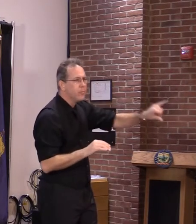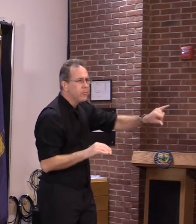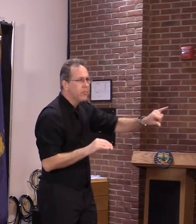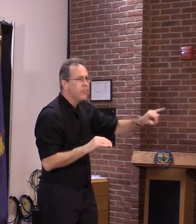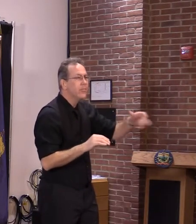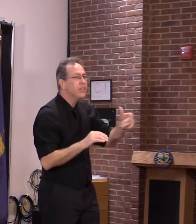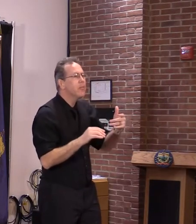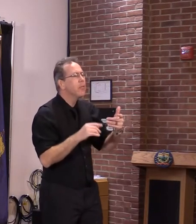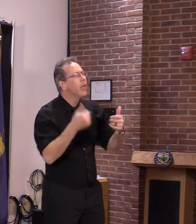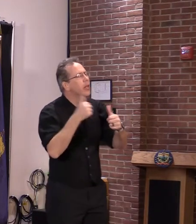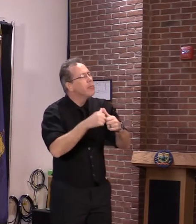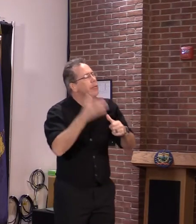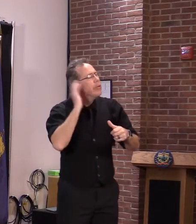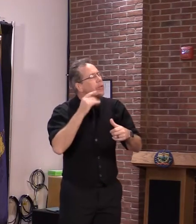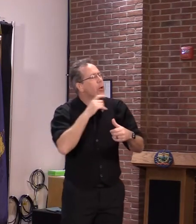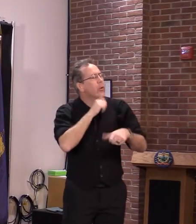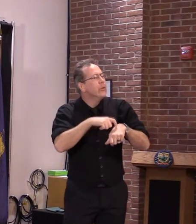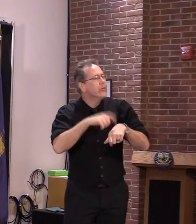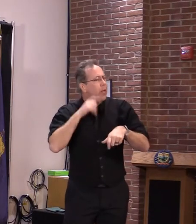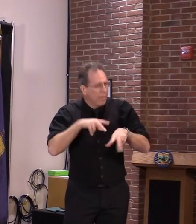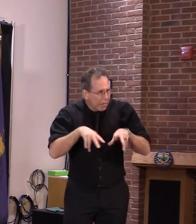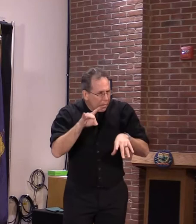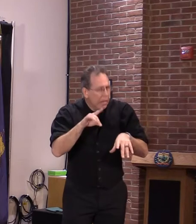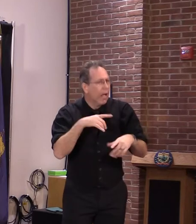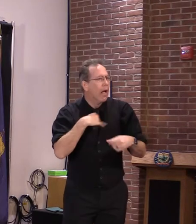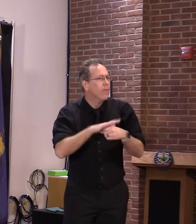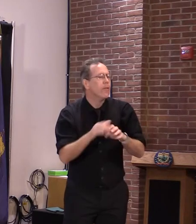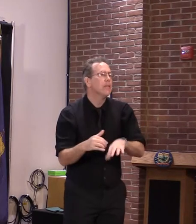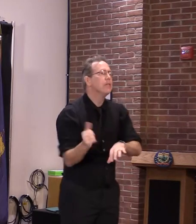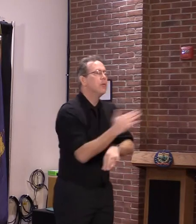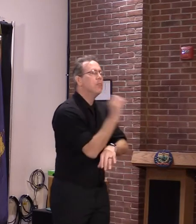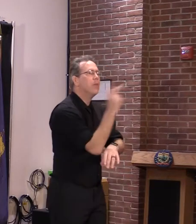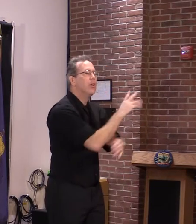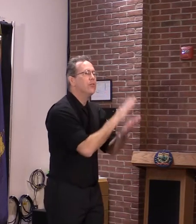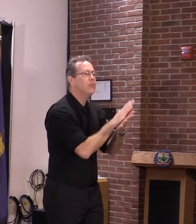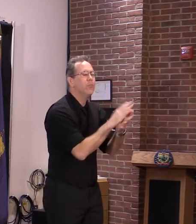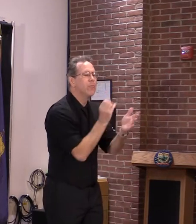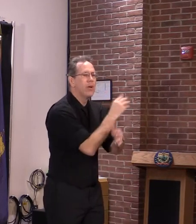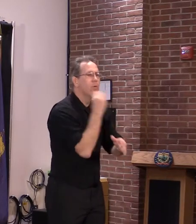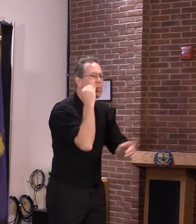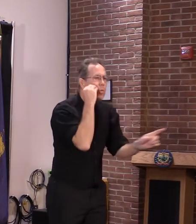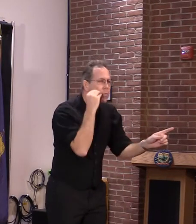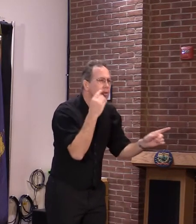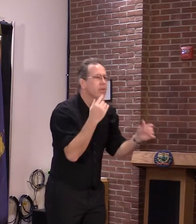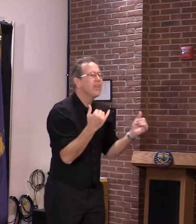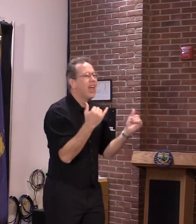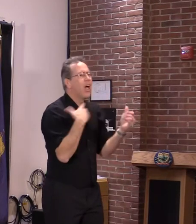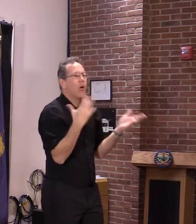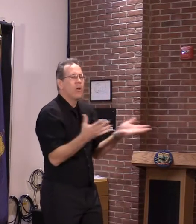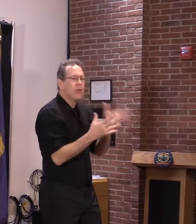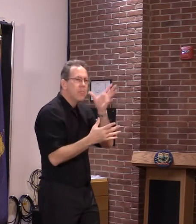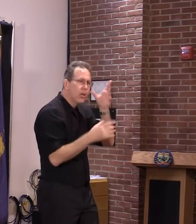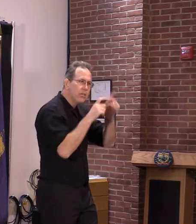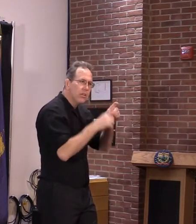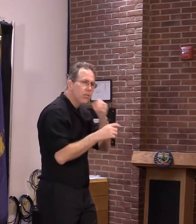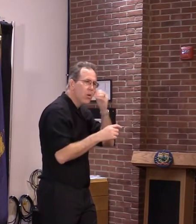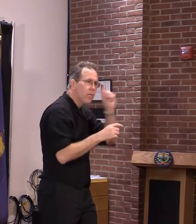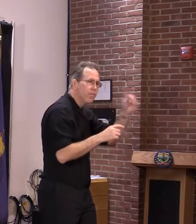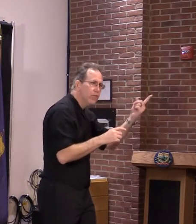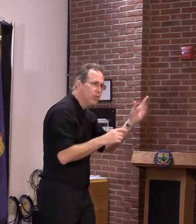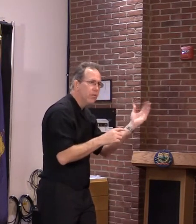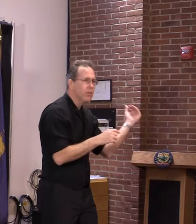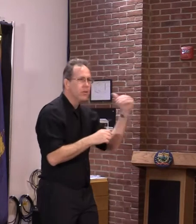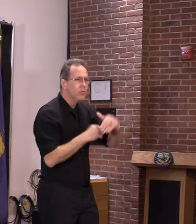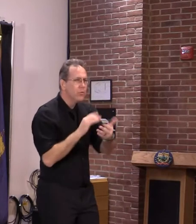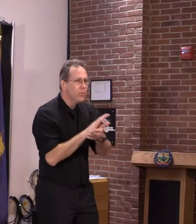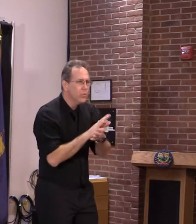home. And, you know, I would argue part of what we saw going on before that led to a lot of stress in schools was a lot of the conflict that